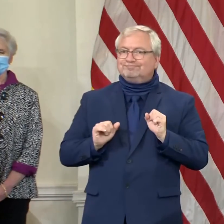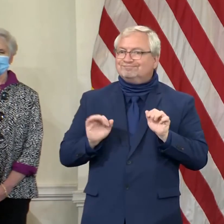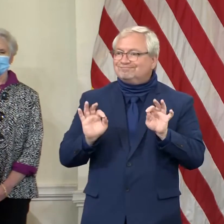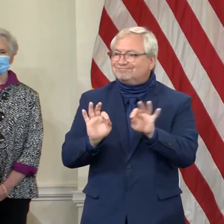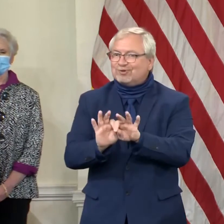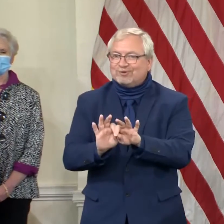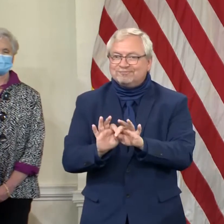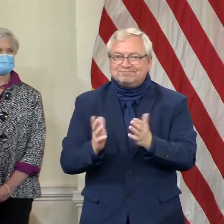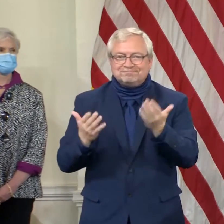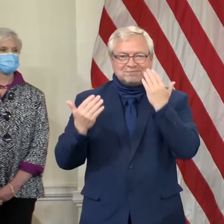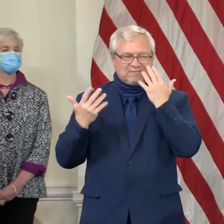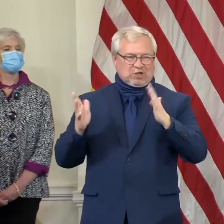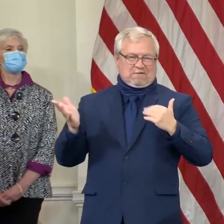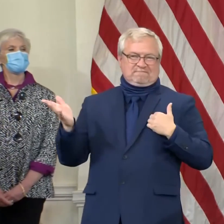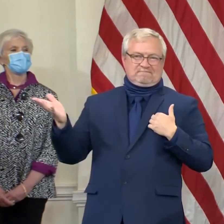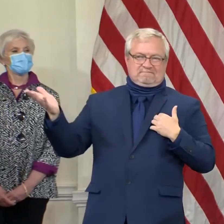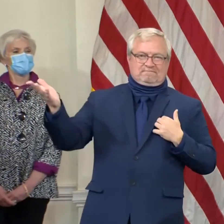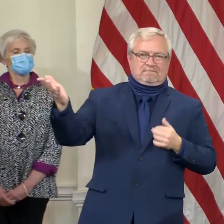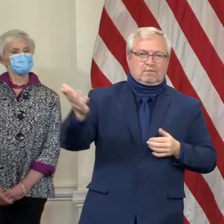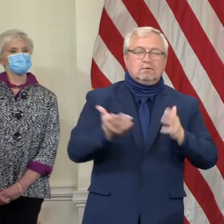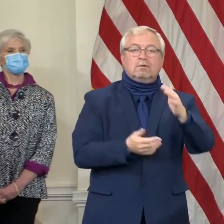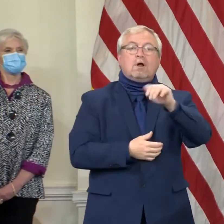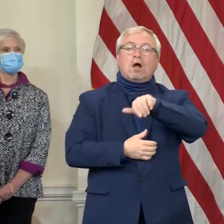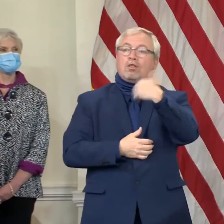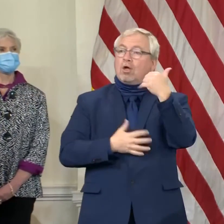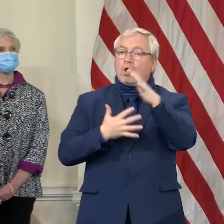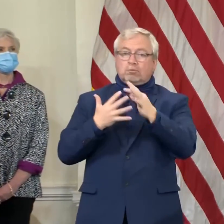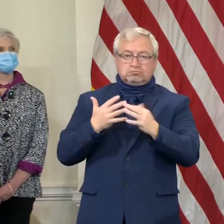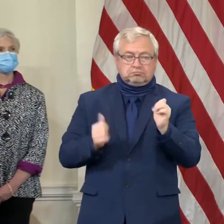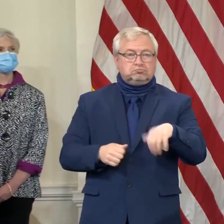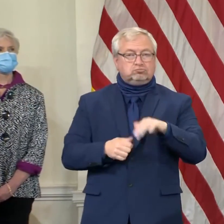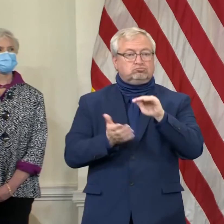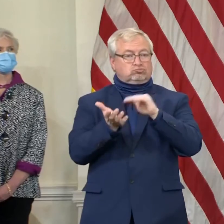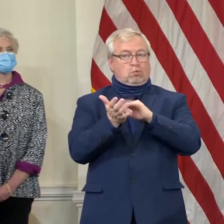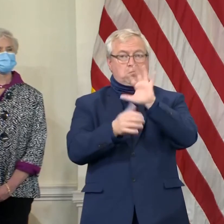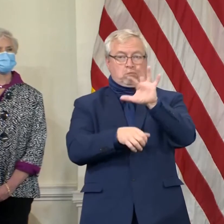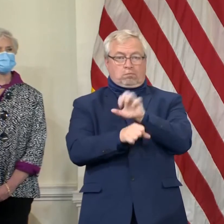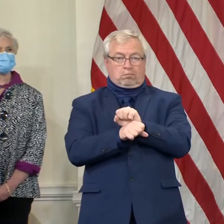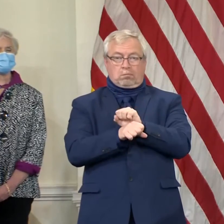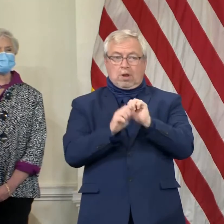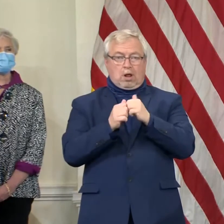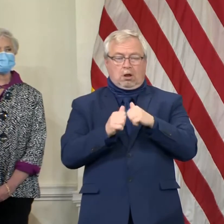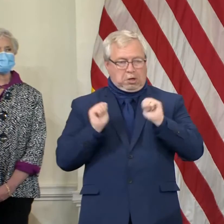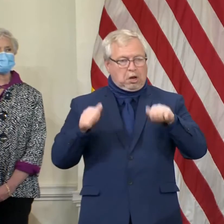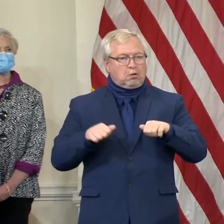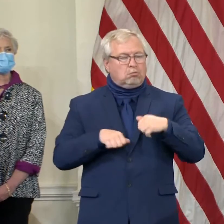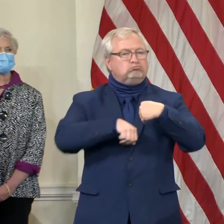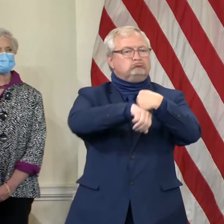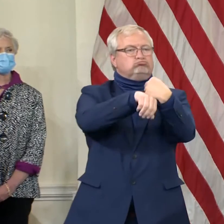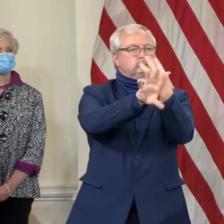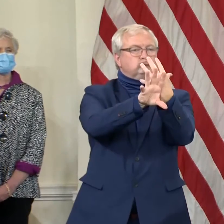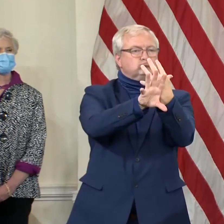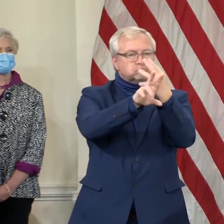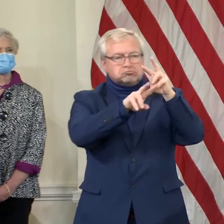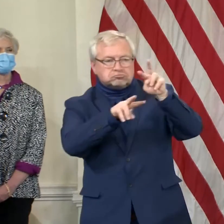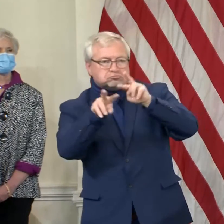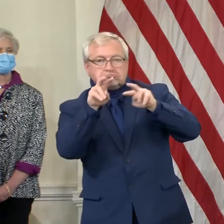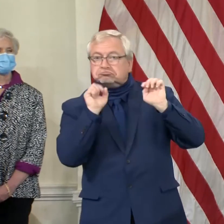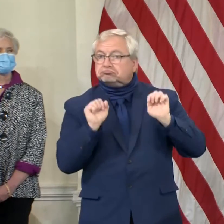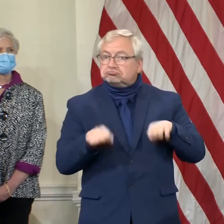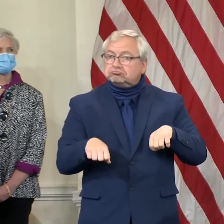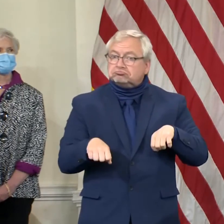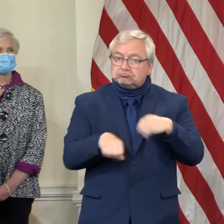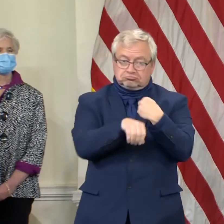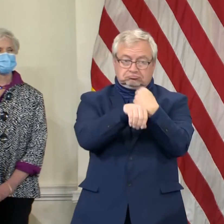using telehealth as an opportunity to engage their patients. And you can actually see a patient for mental health concerns